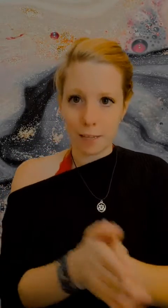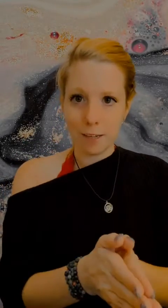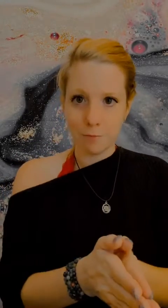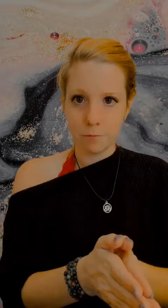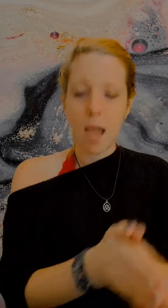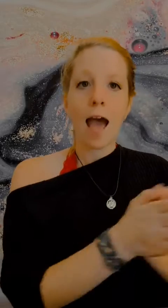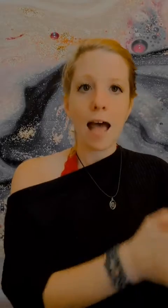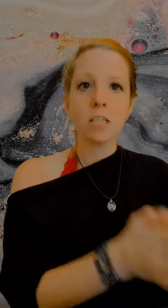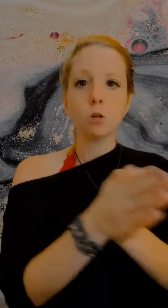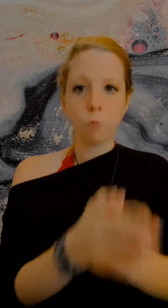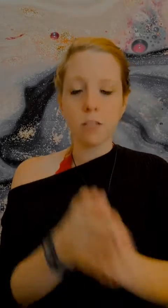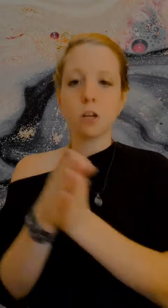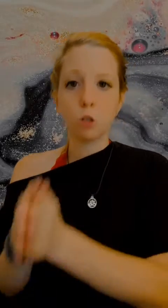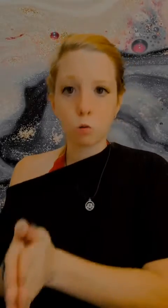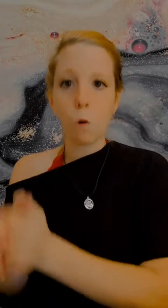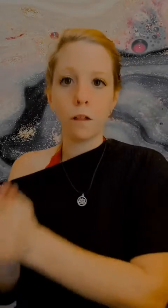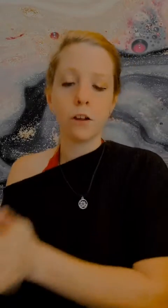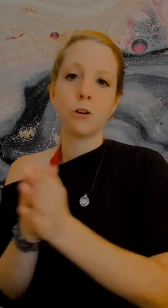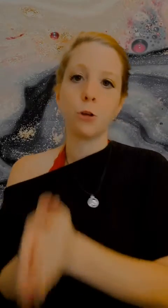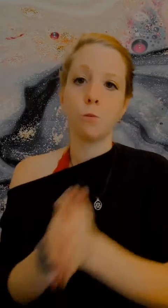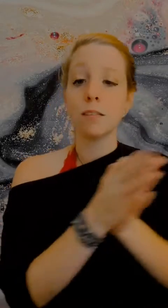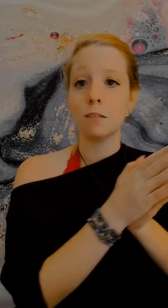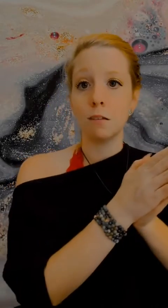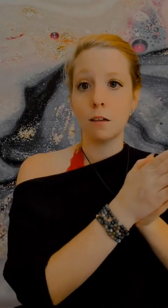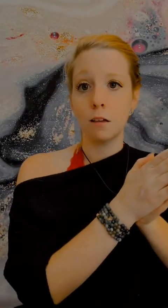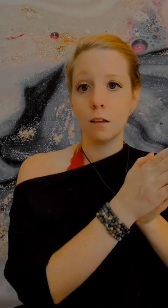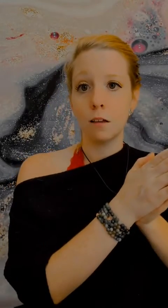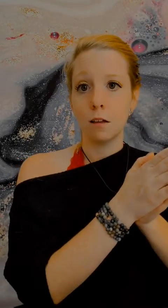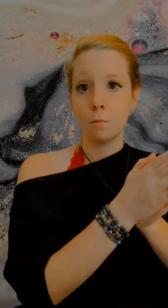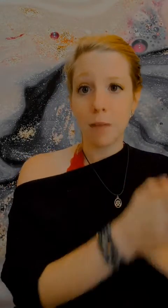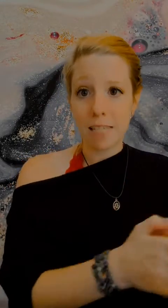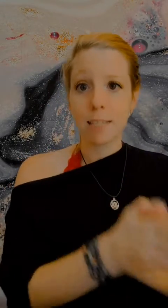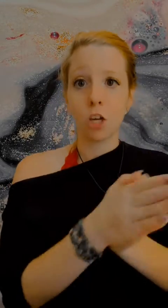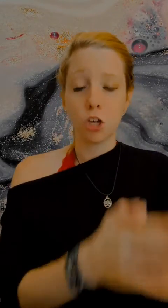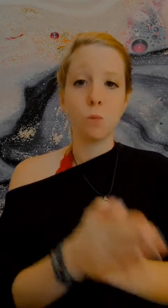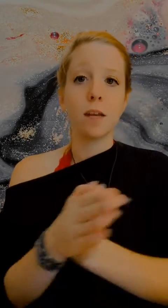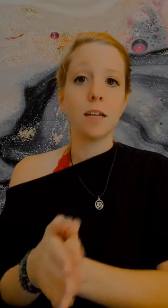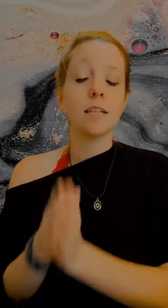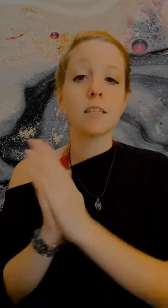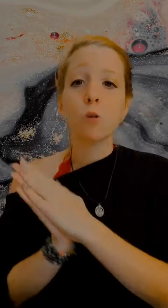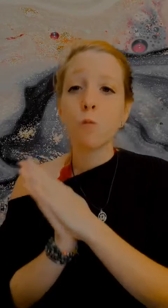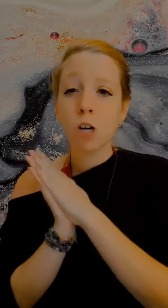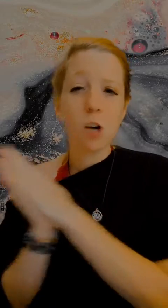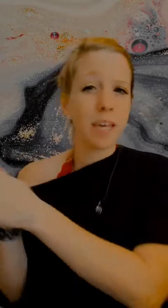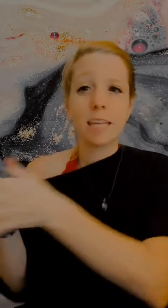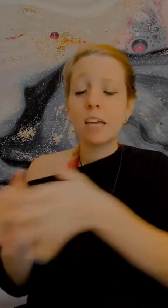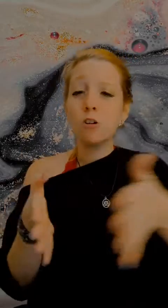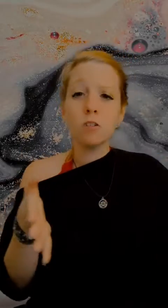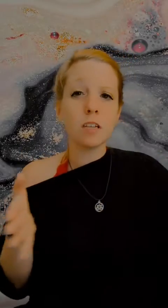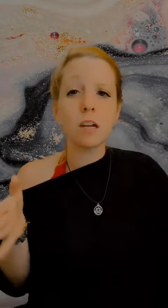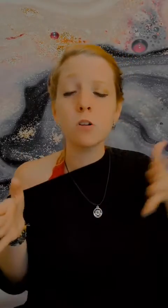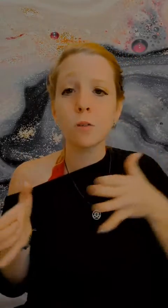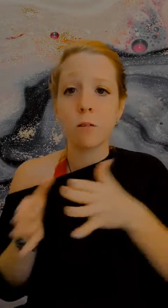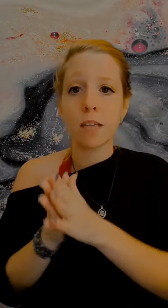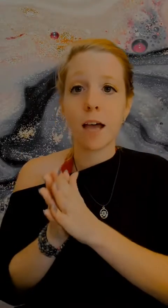nobody has the right to control another human's basic human needs. And so if we're going years and years without